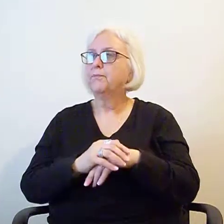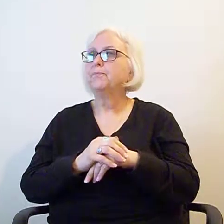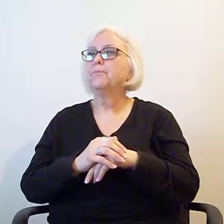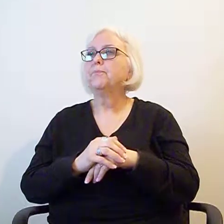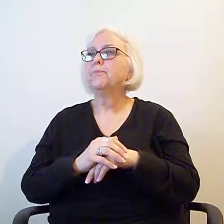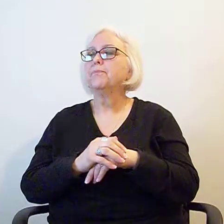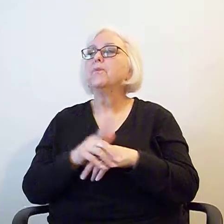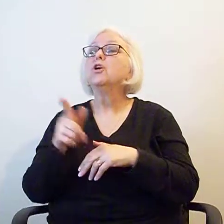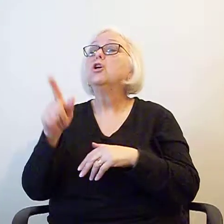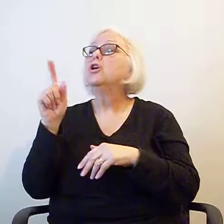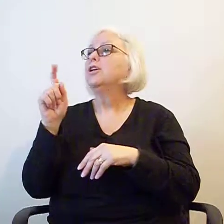You should not